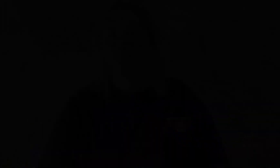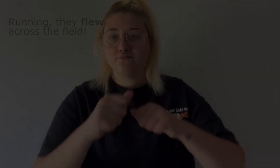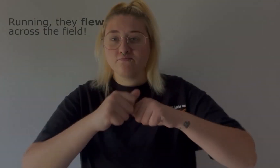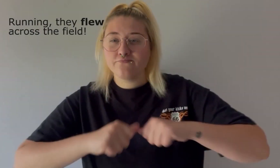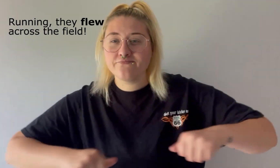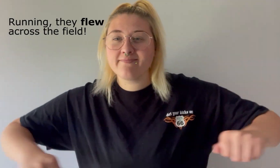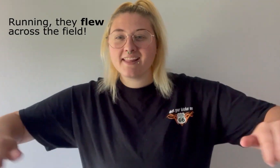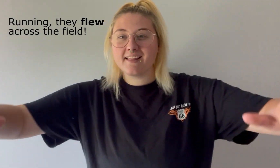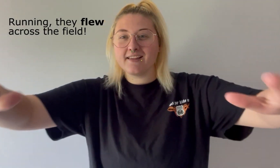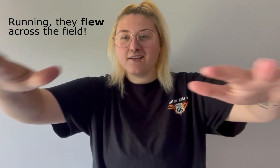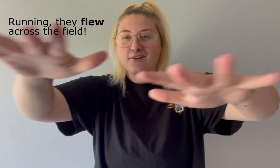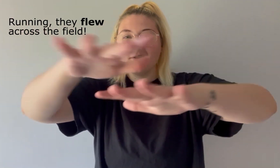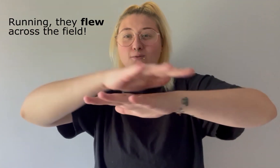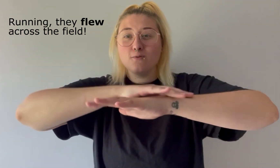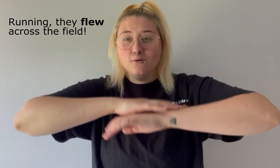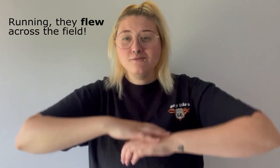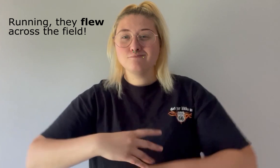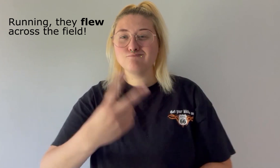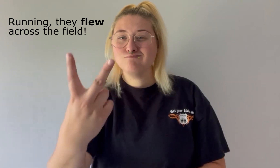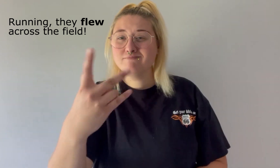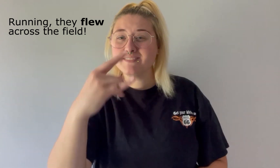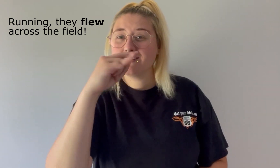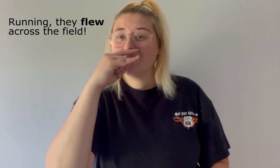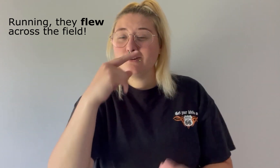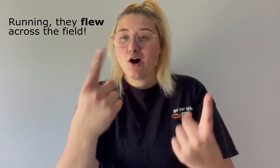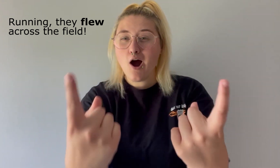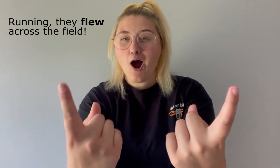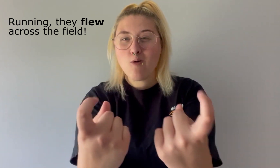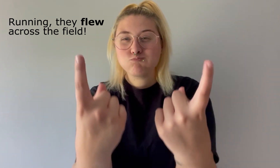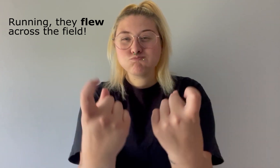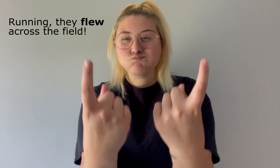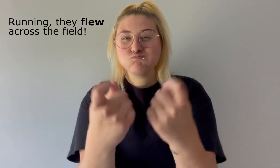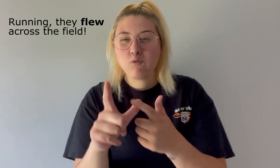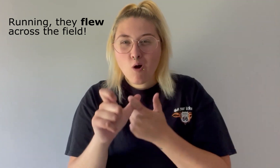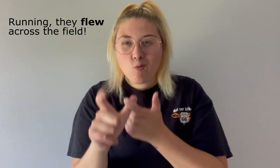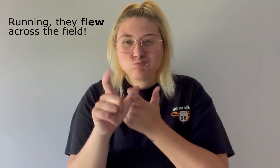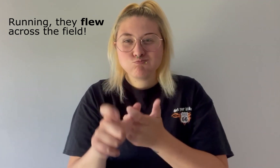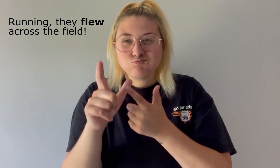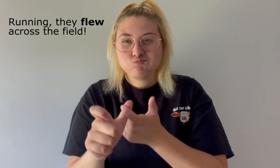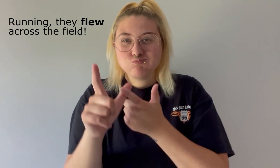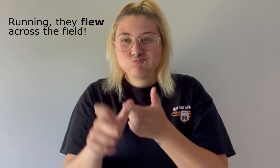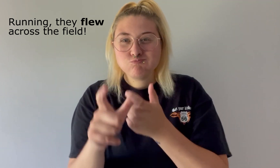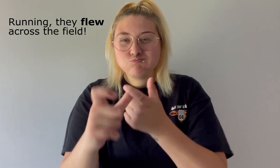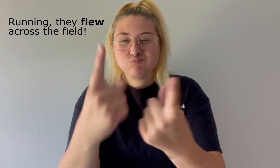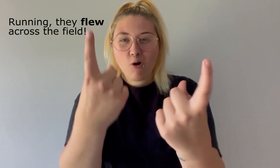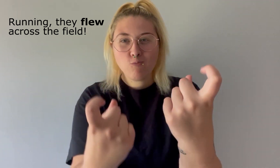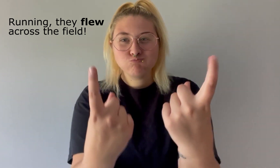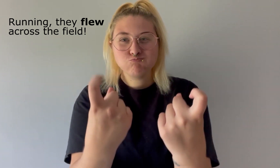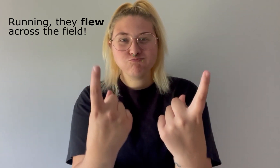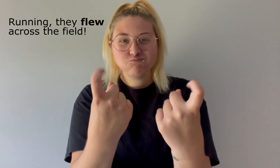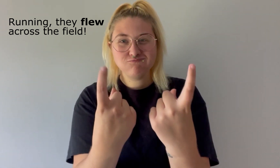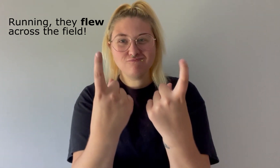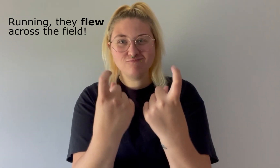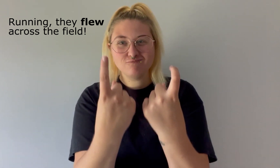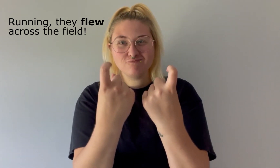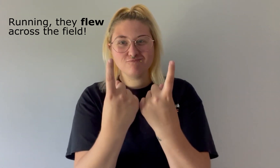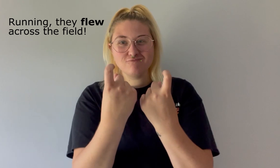In a large field, two children come running fast. They fly across the field as fast as